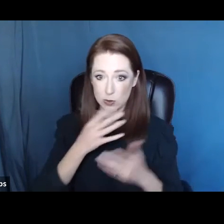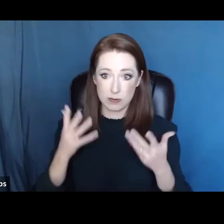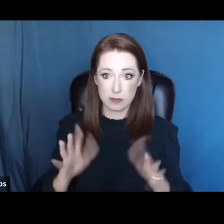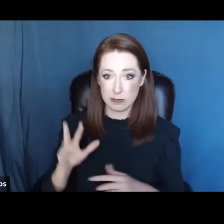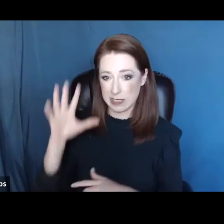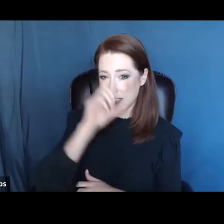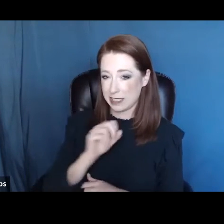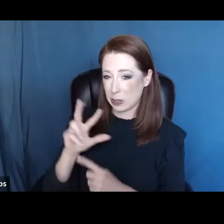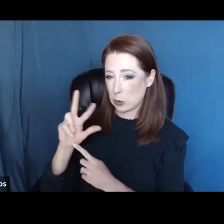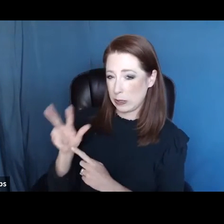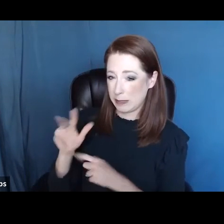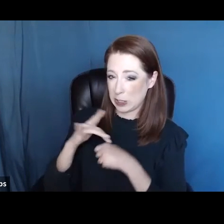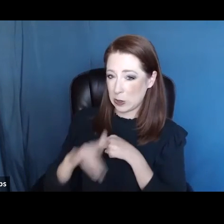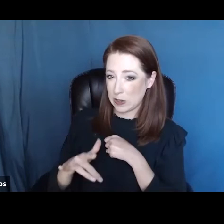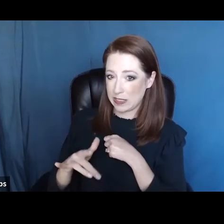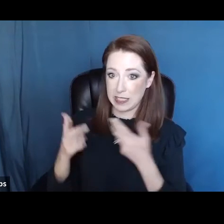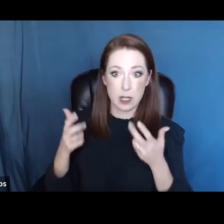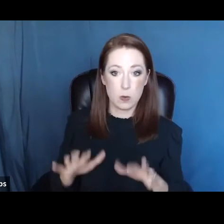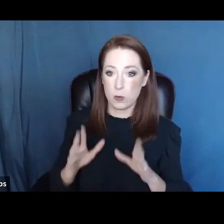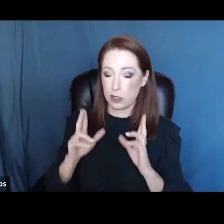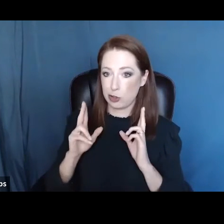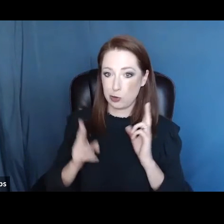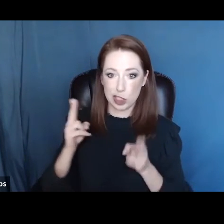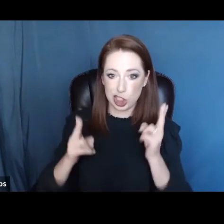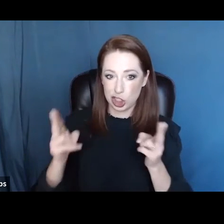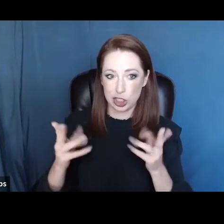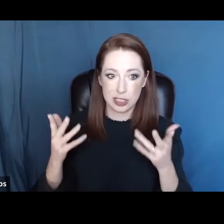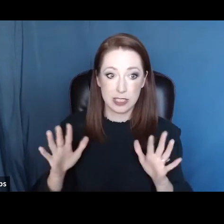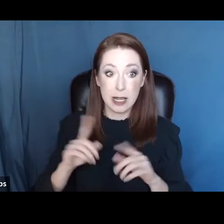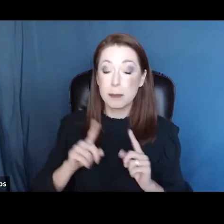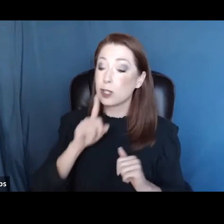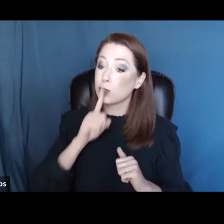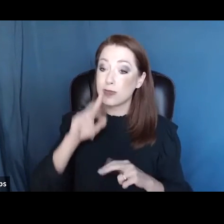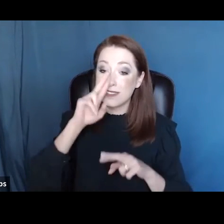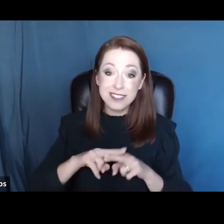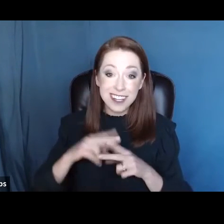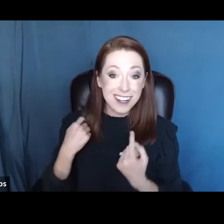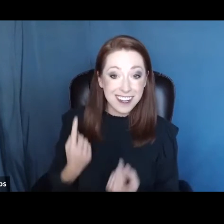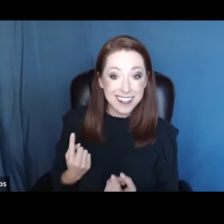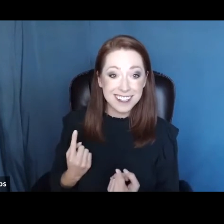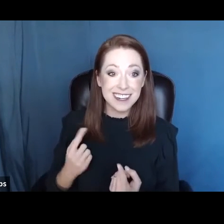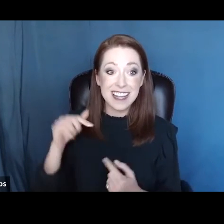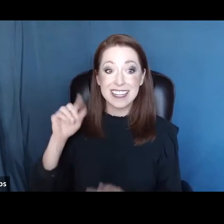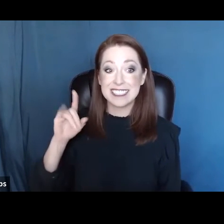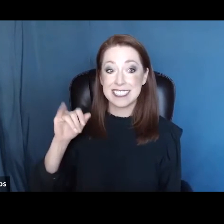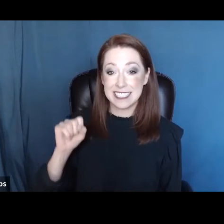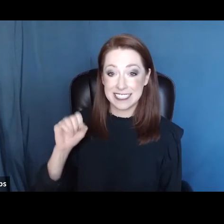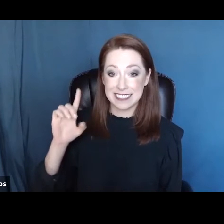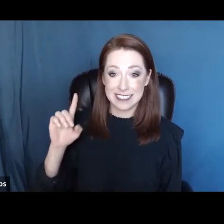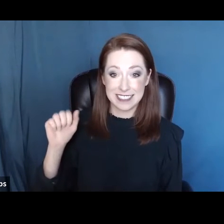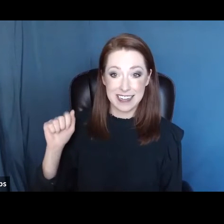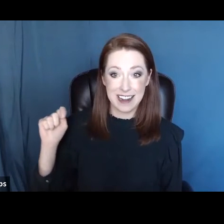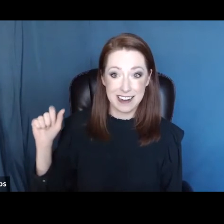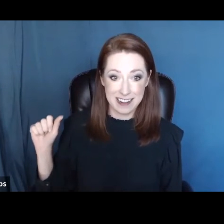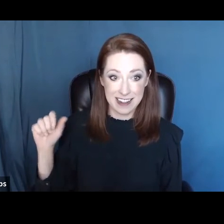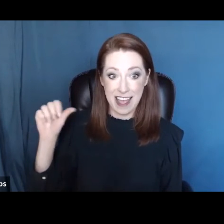kind of don't want to, I guess, rush out the door, but this was really, really fun. DisDATA,